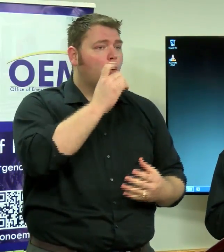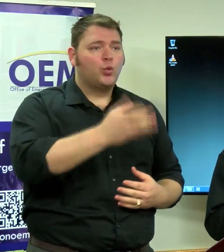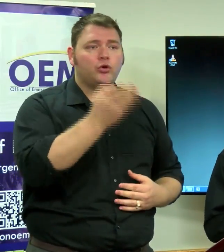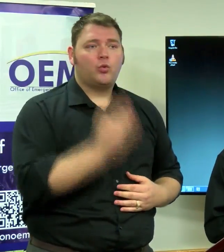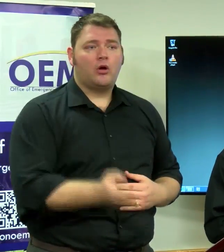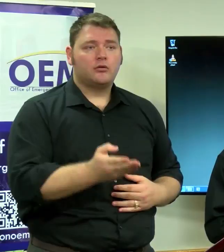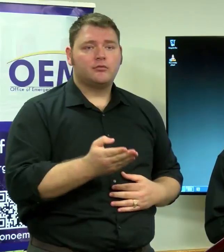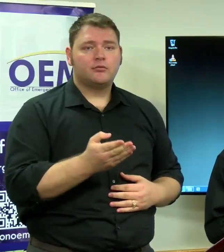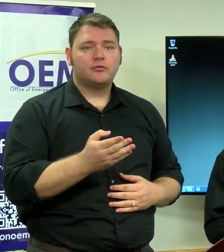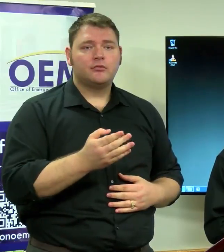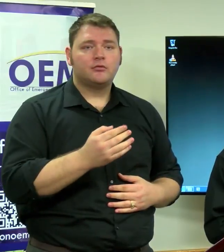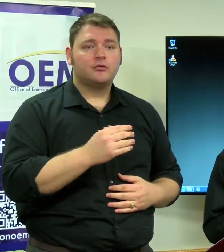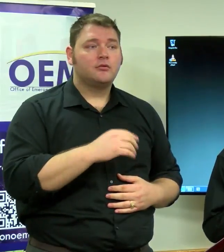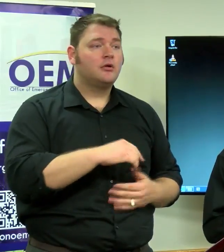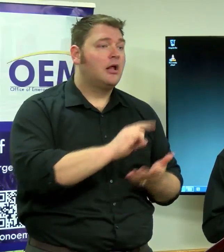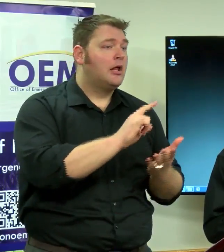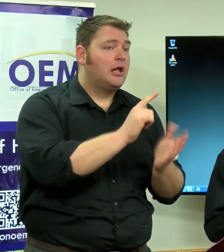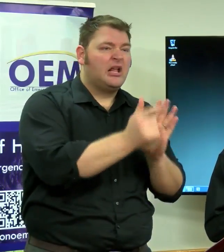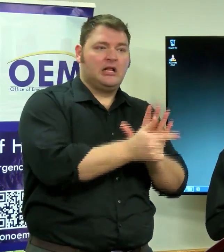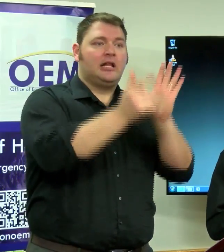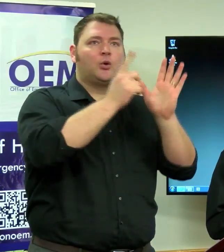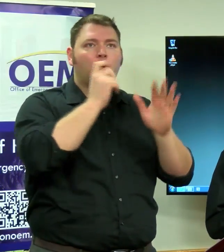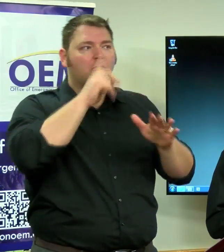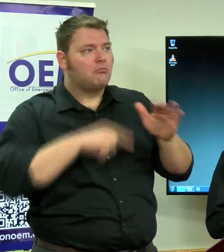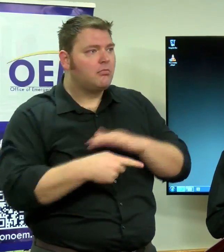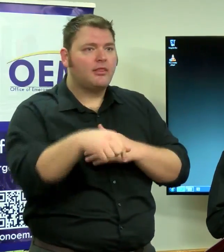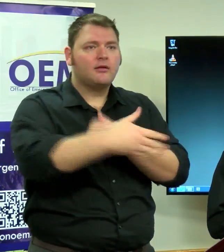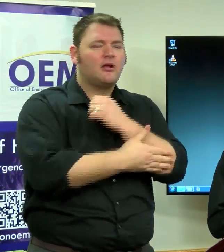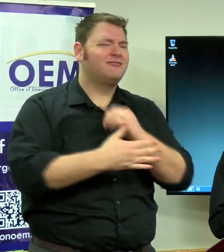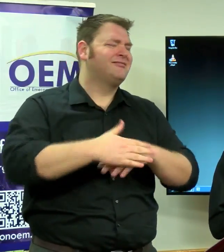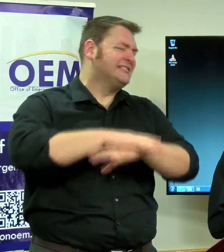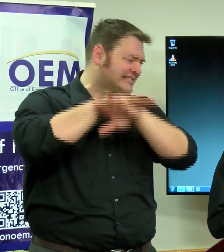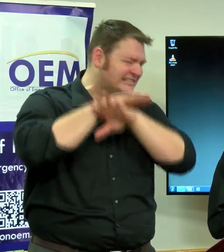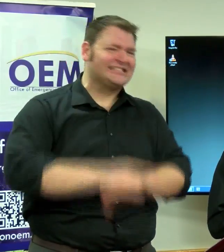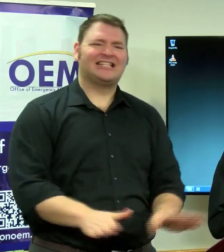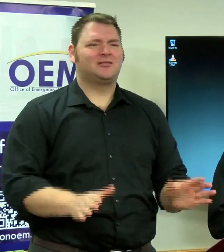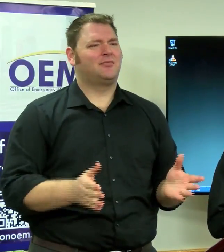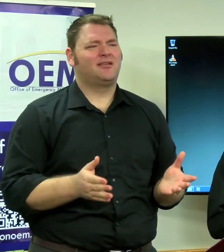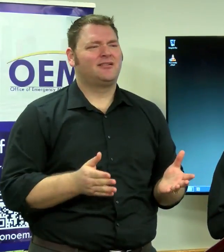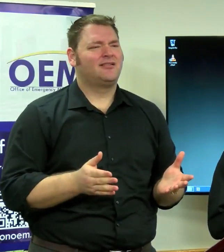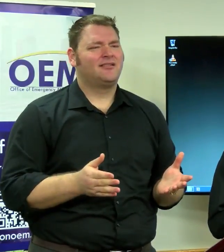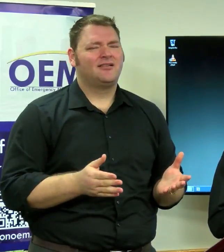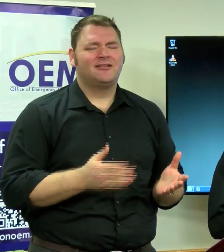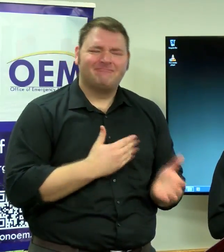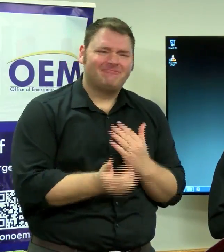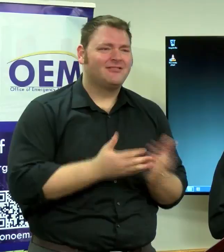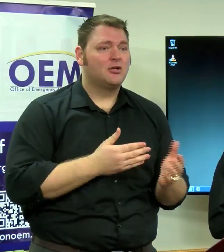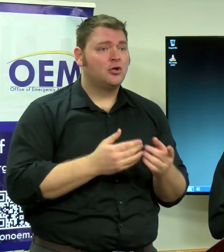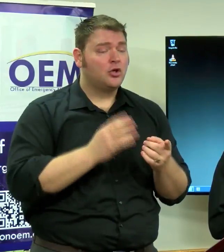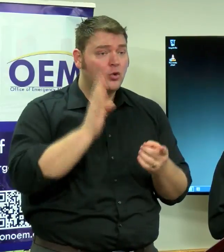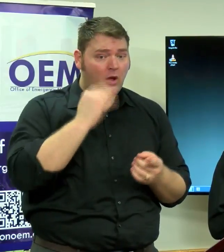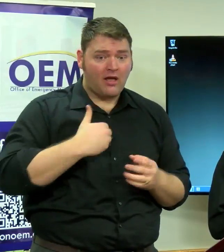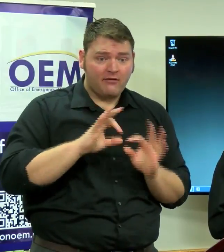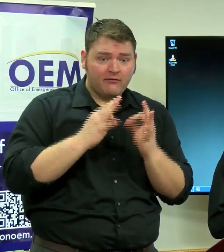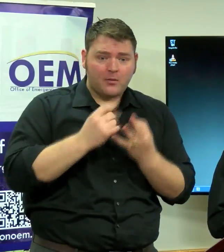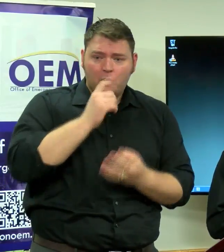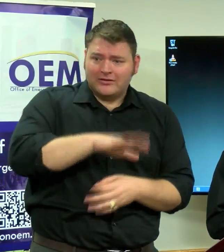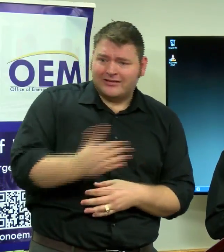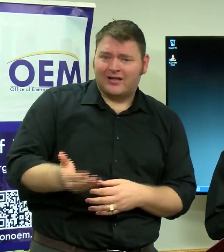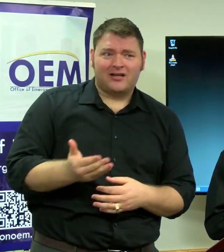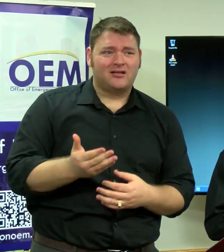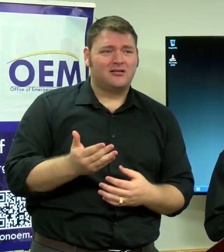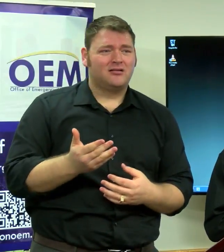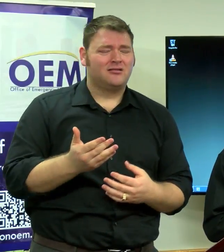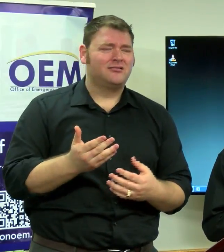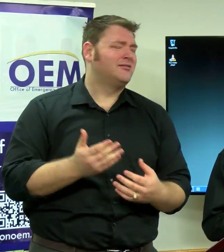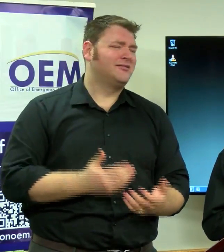don't care what your status is, I do not want you to run the risk of losing your life or a family member because